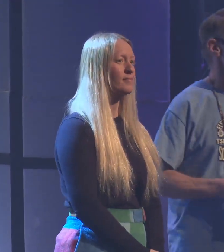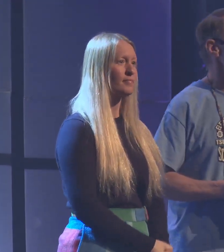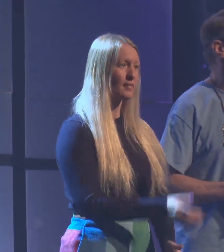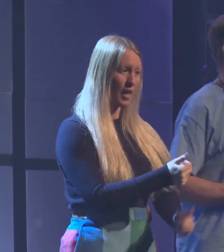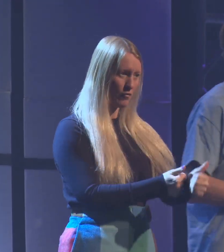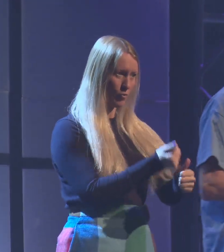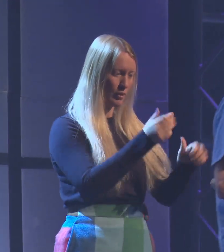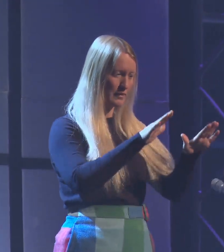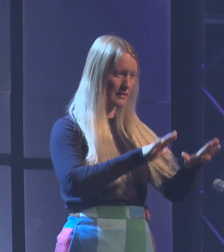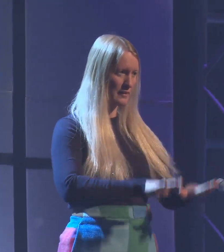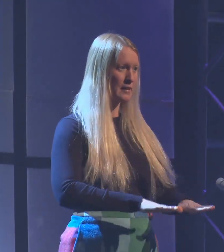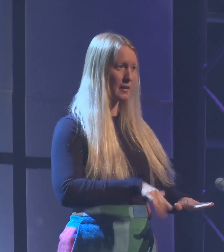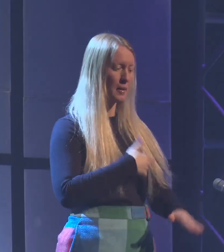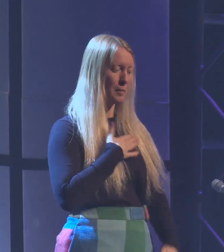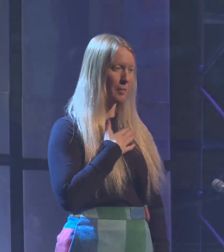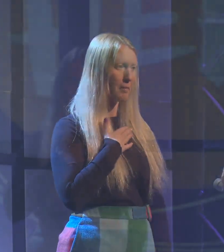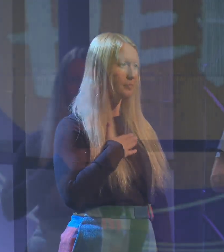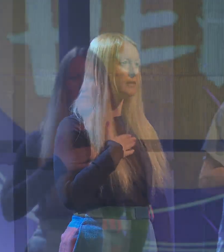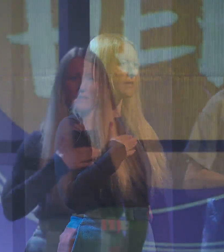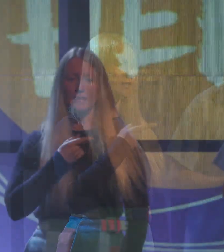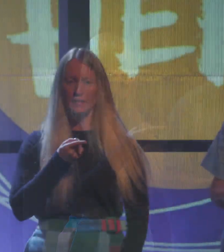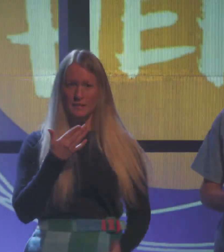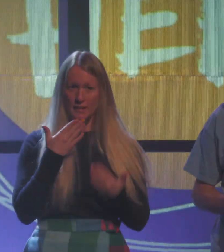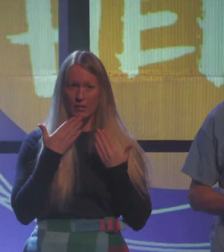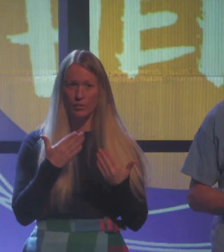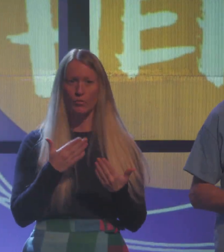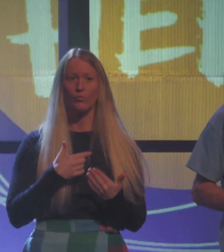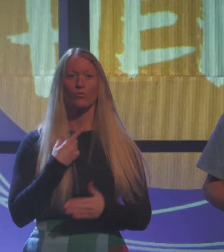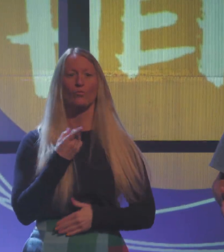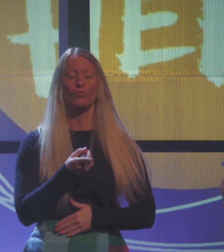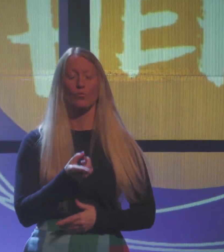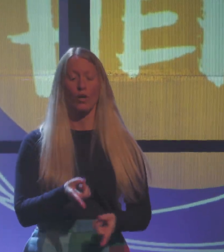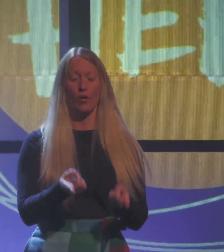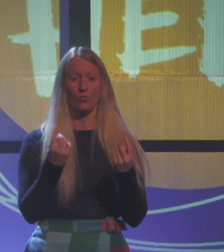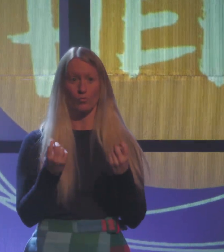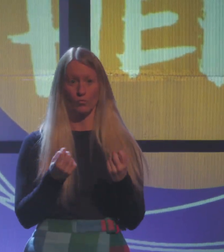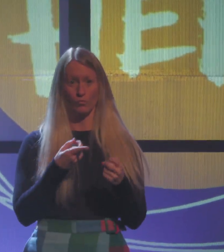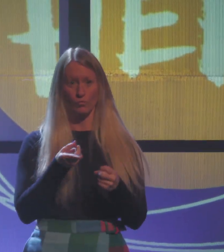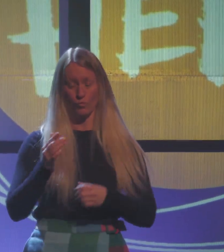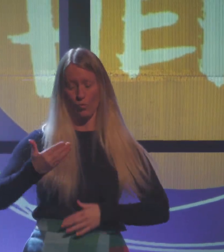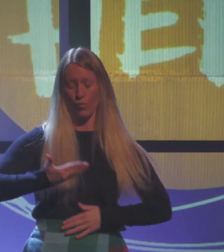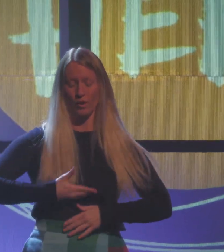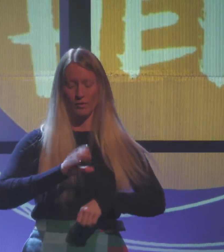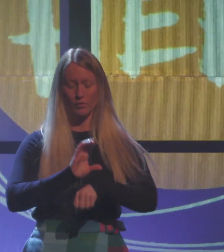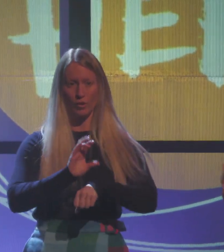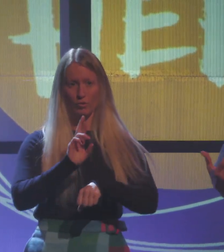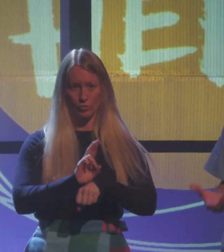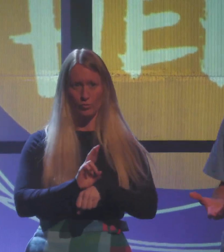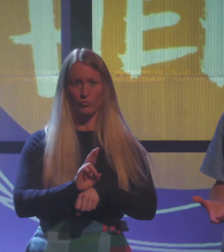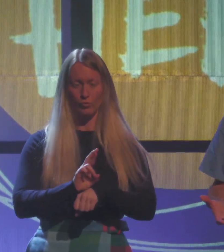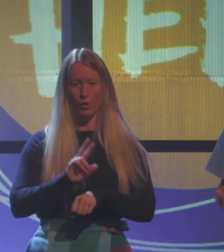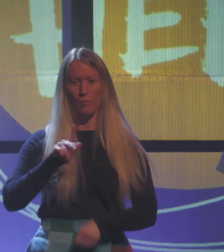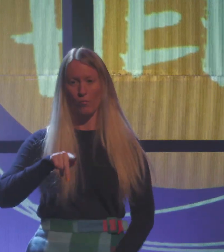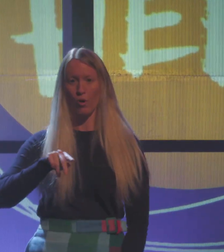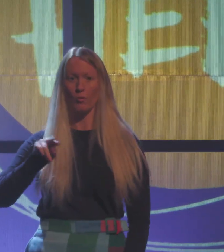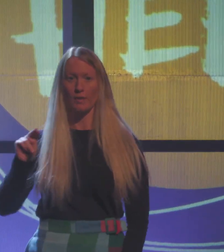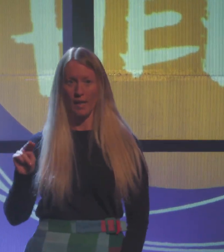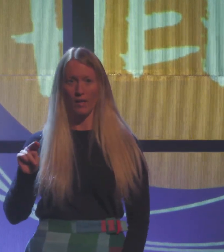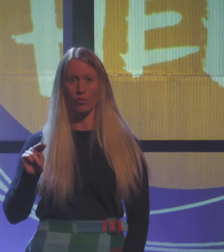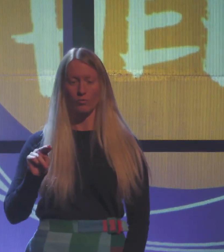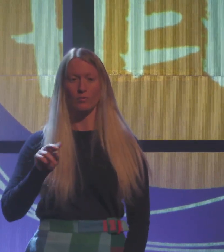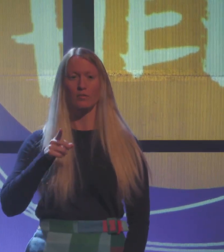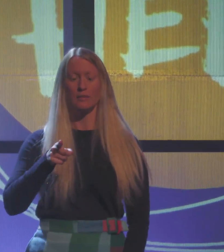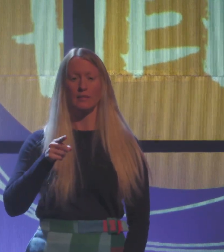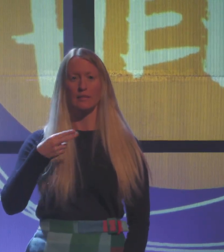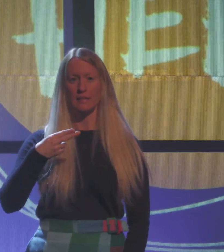Everyone, please have a seat. Thank you. Welcome to Crossroads. My name is Jim Adams. My pronouns are he, him. And my wife